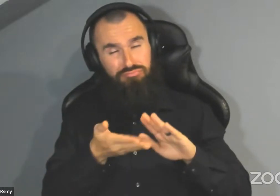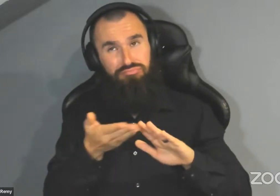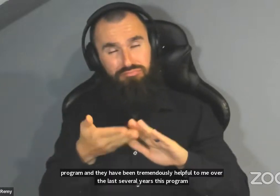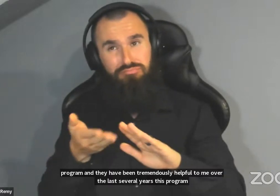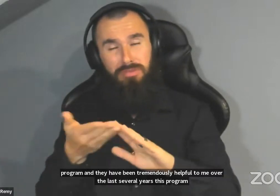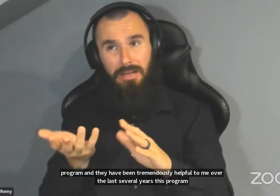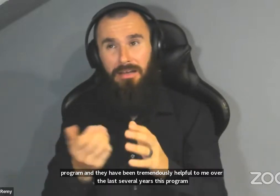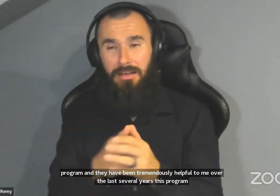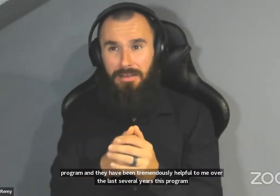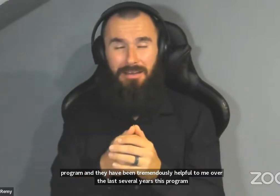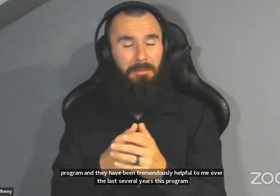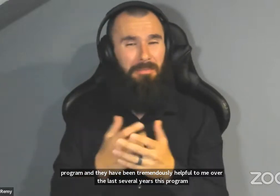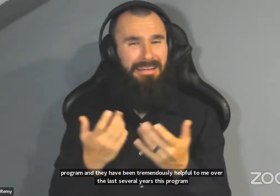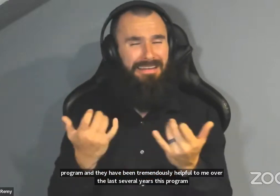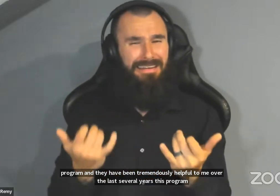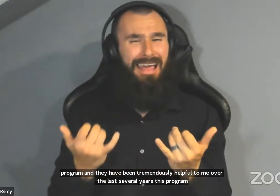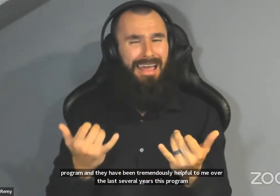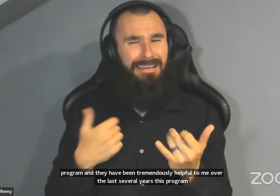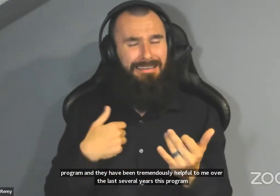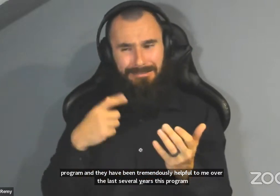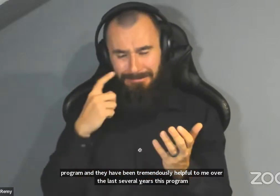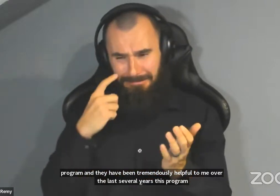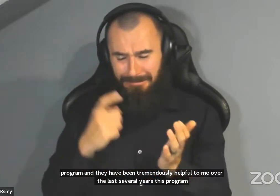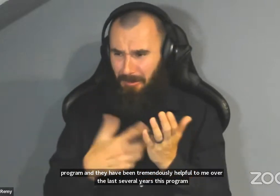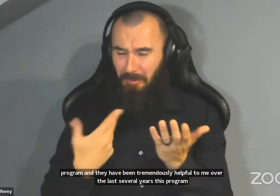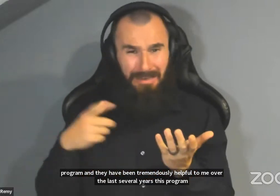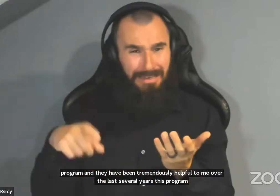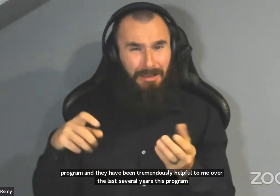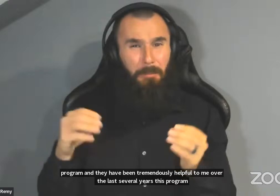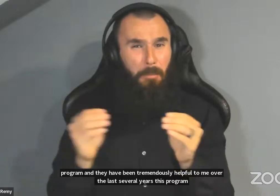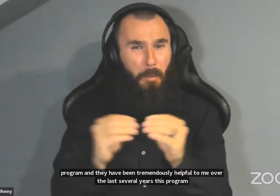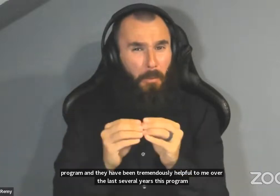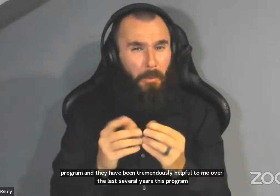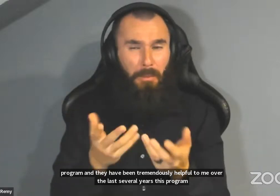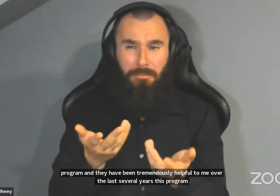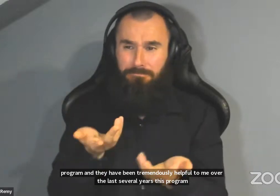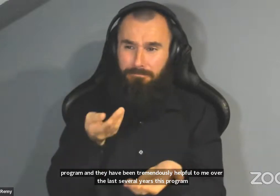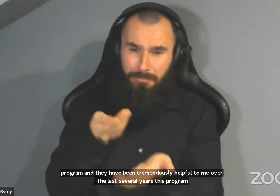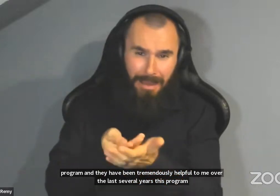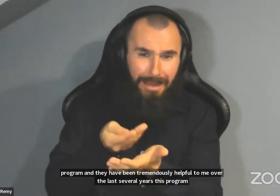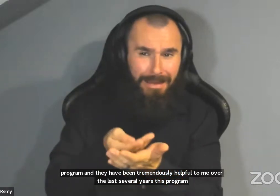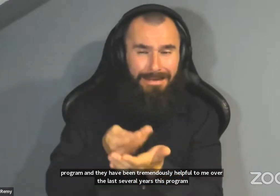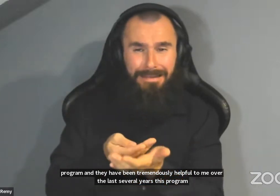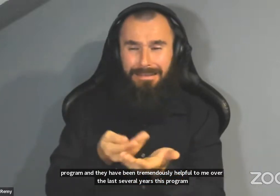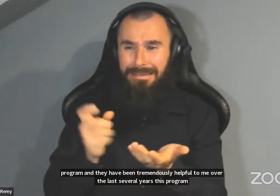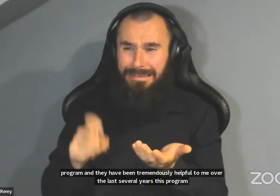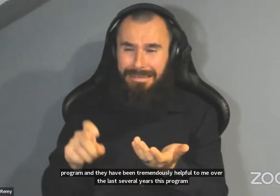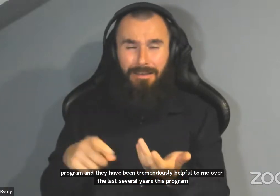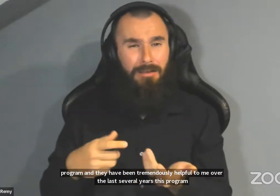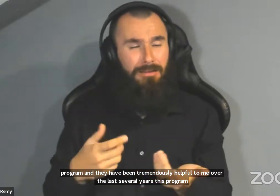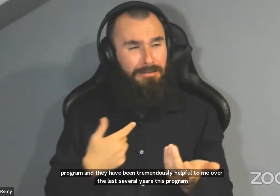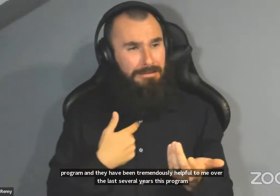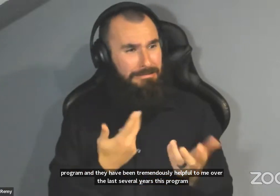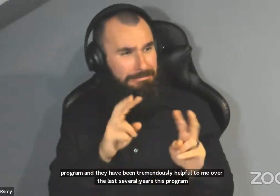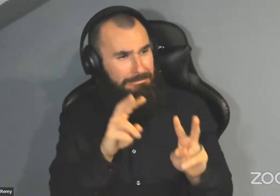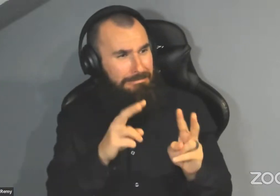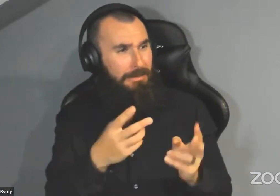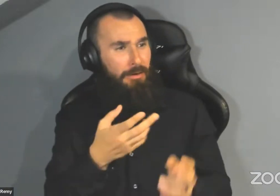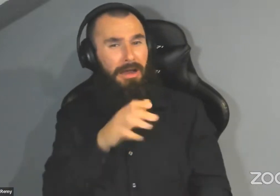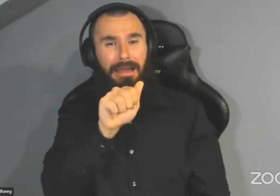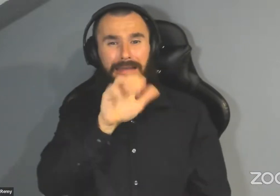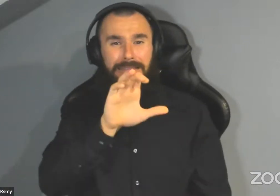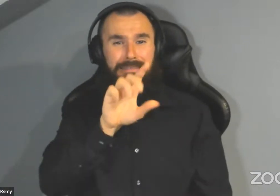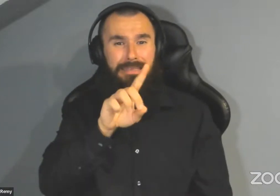But we're needing more money. We need ACDHH to request